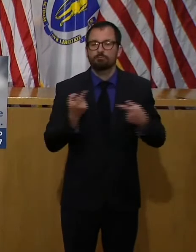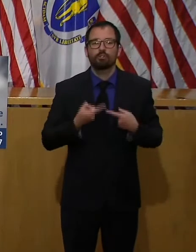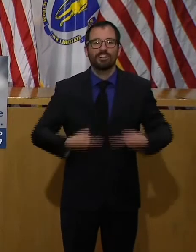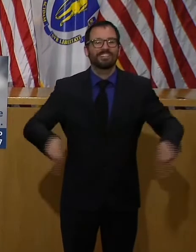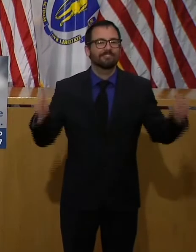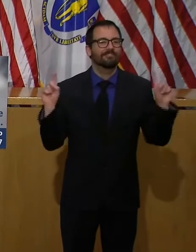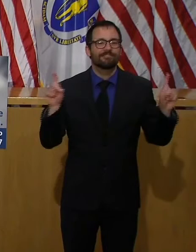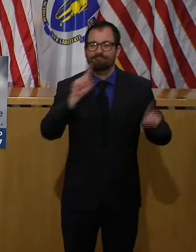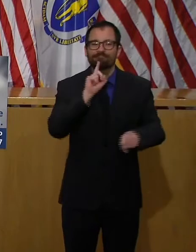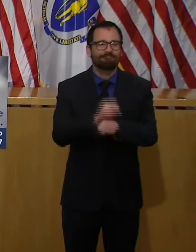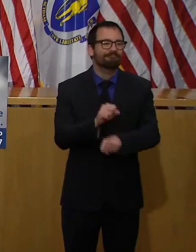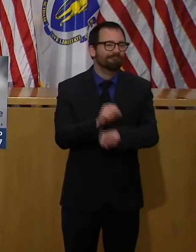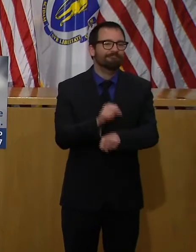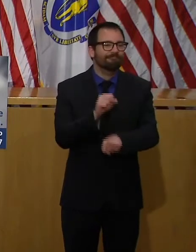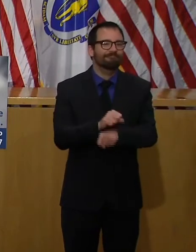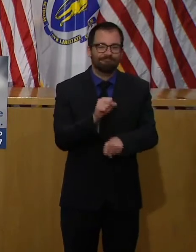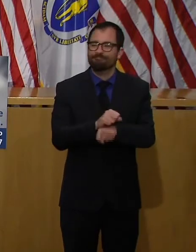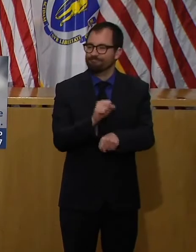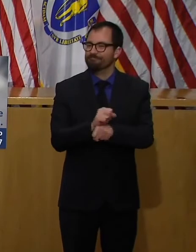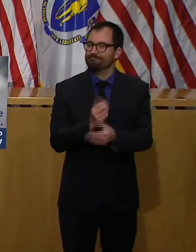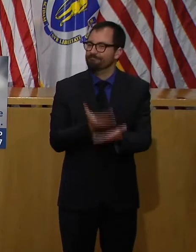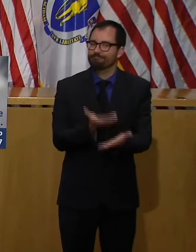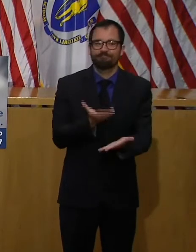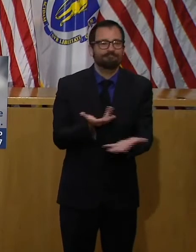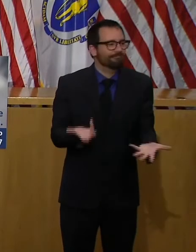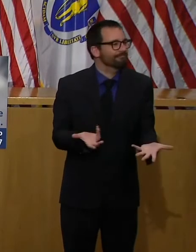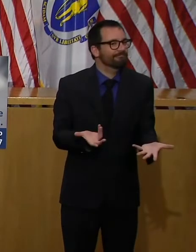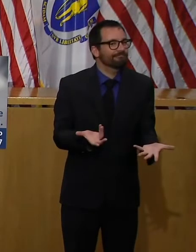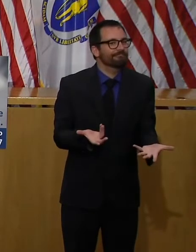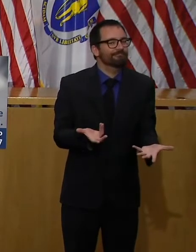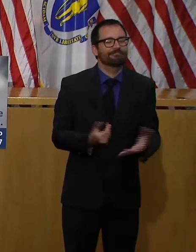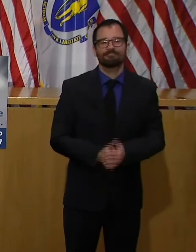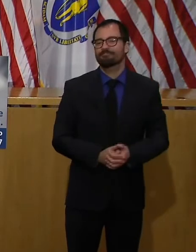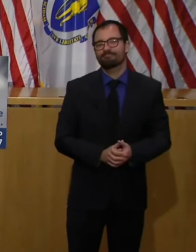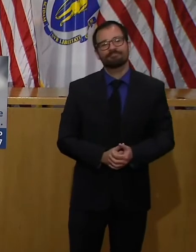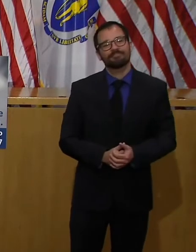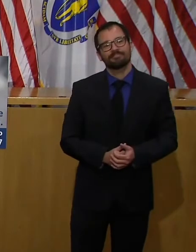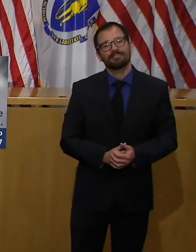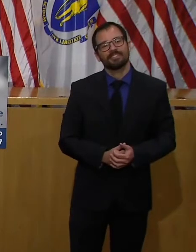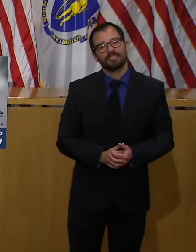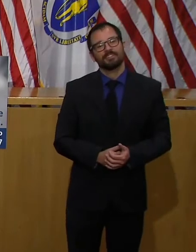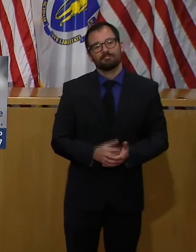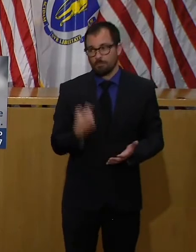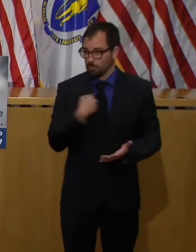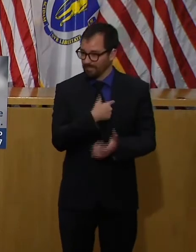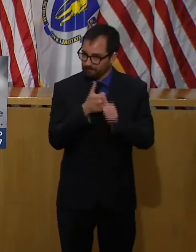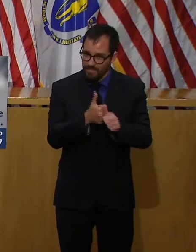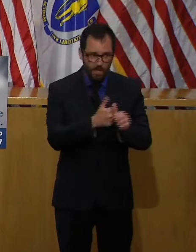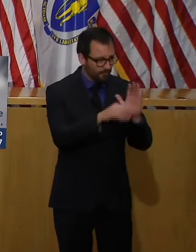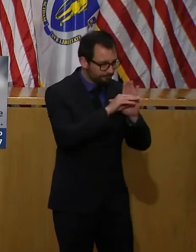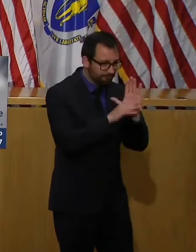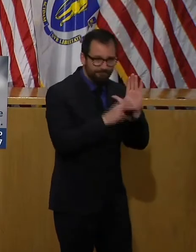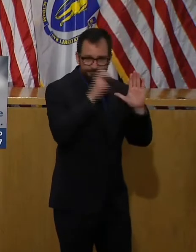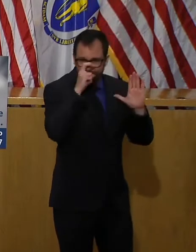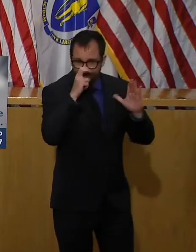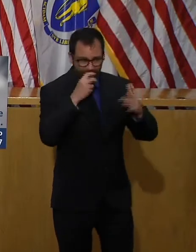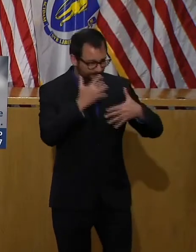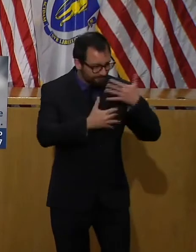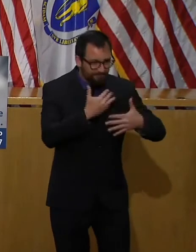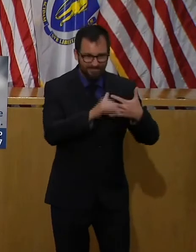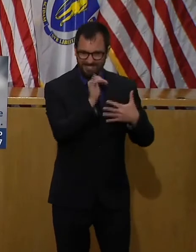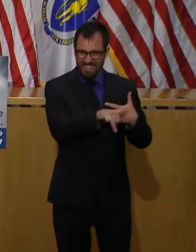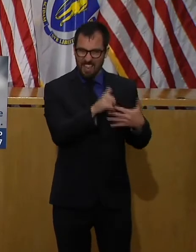this virus is working. There are many pieces of evidence for that, but one of the most important is these